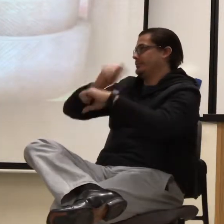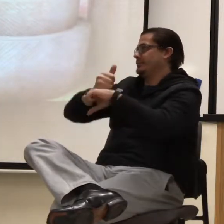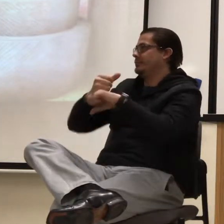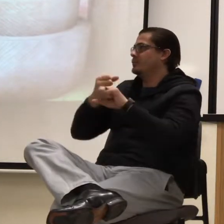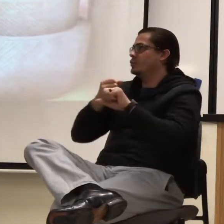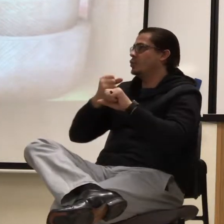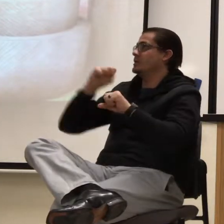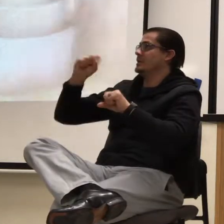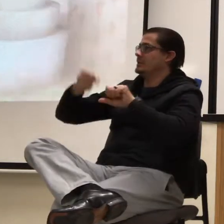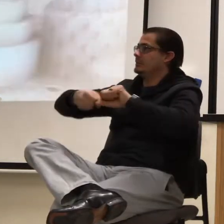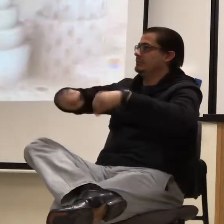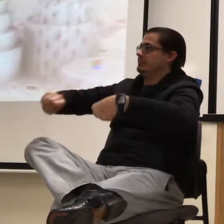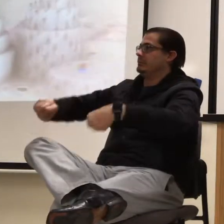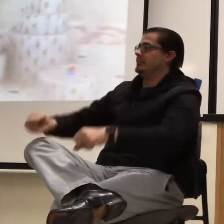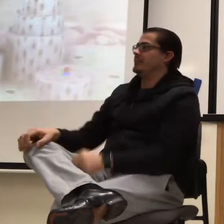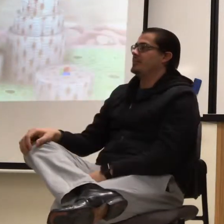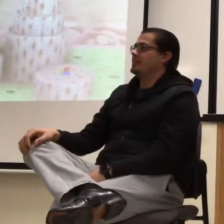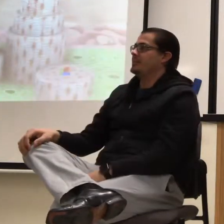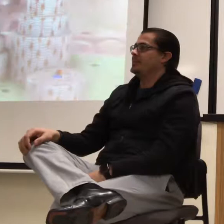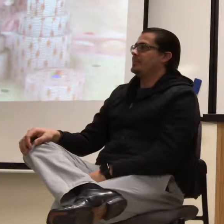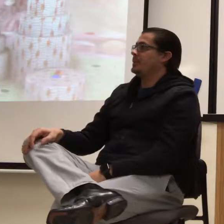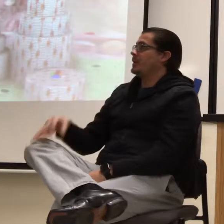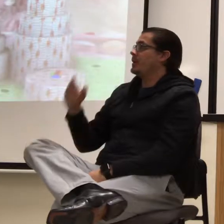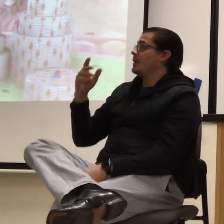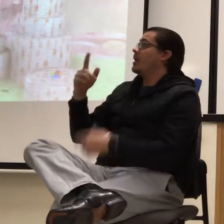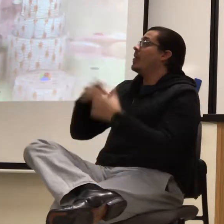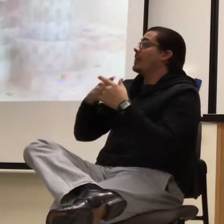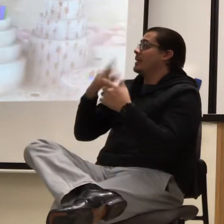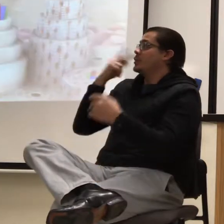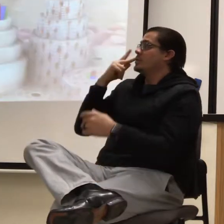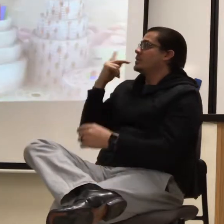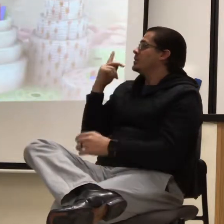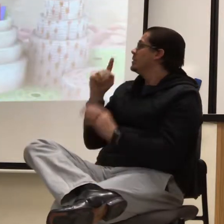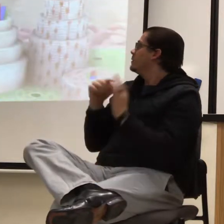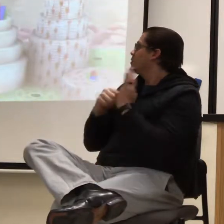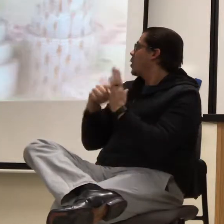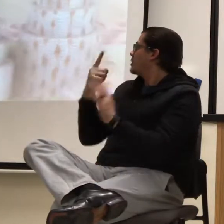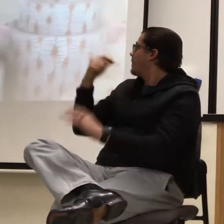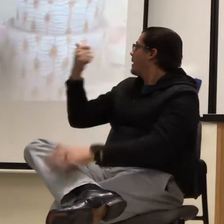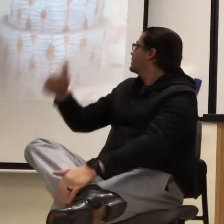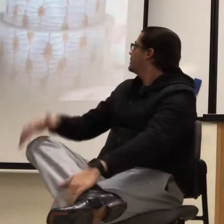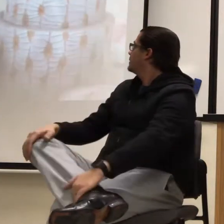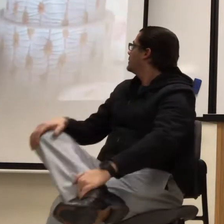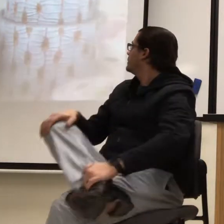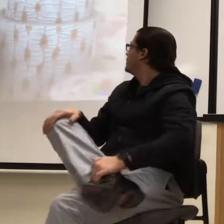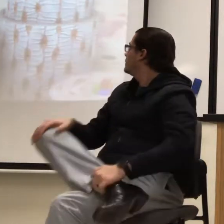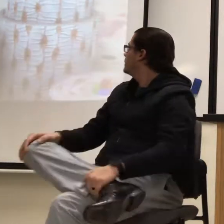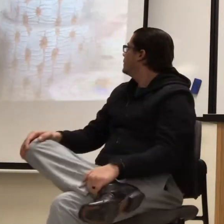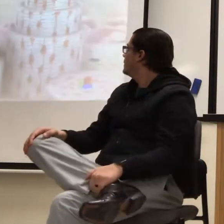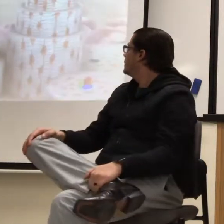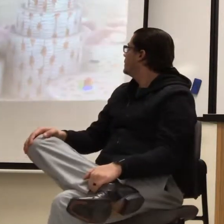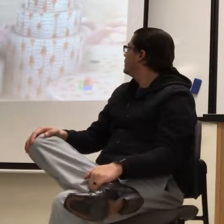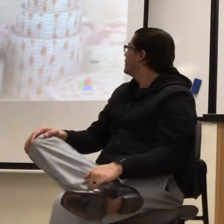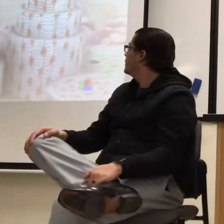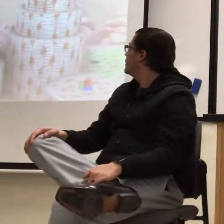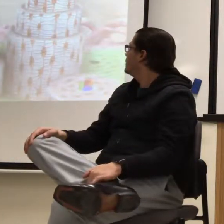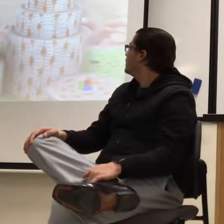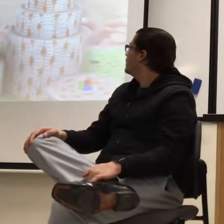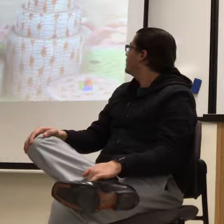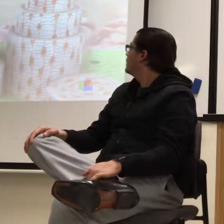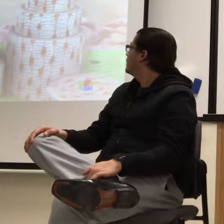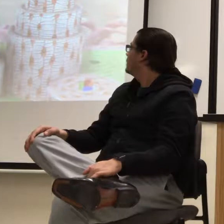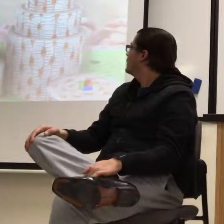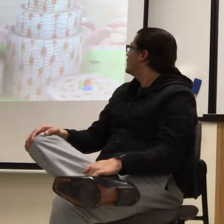Now, the other thing you see next to it, they just model something else here. You can see how each